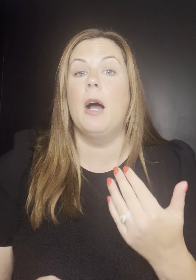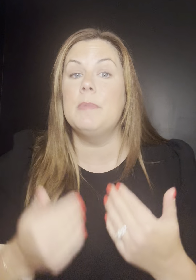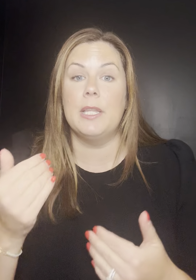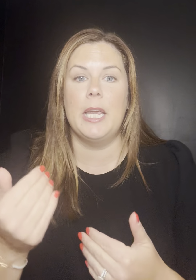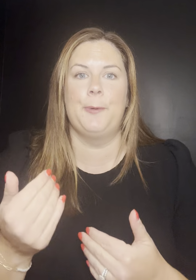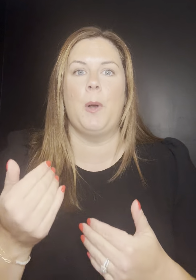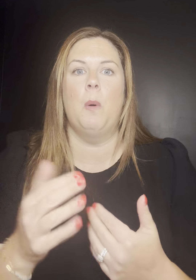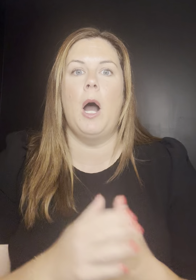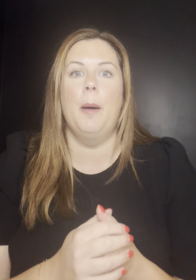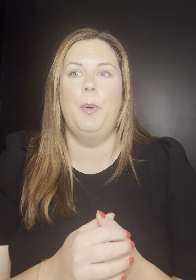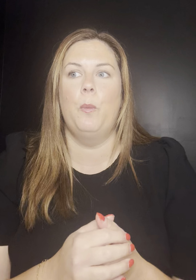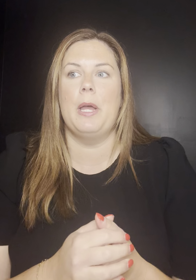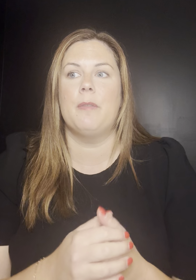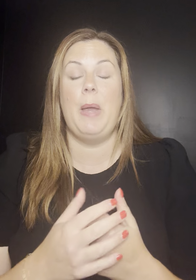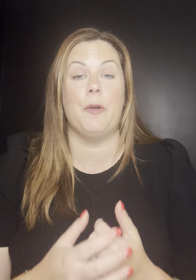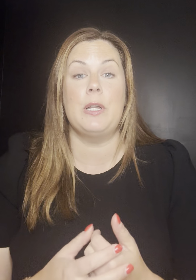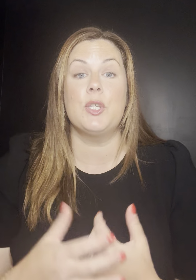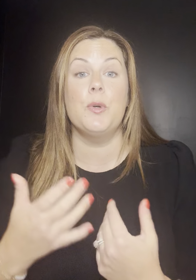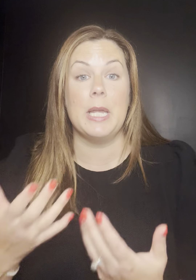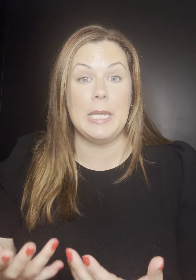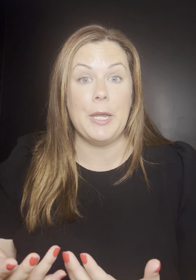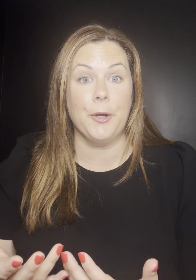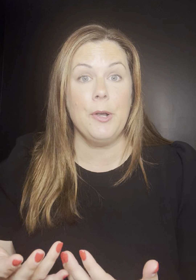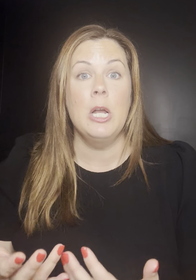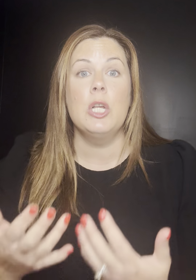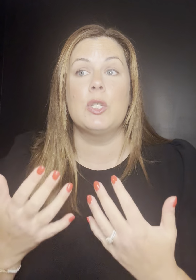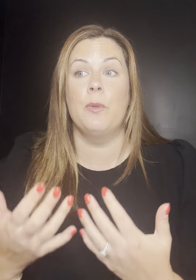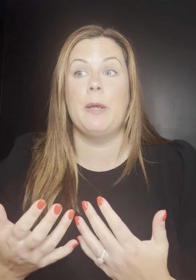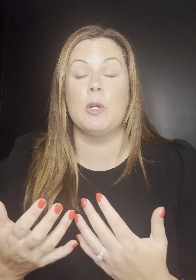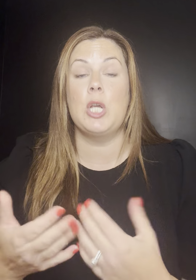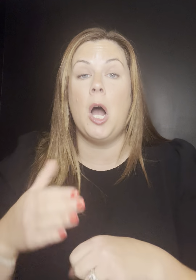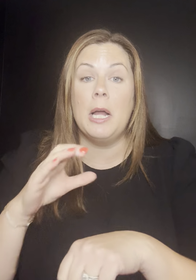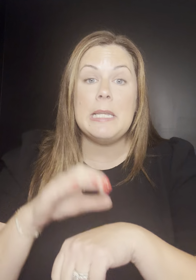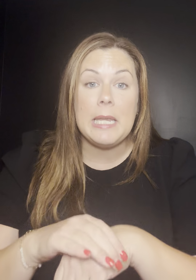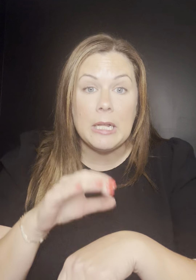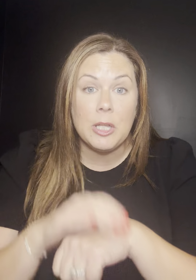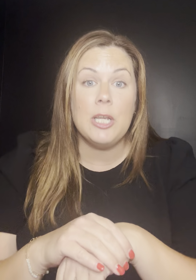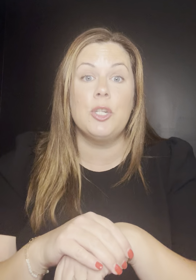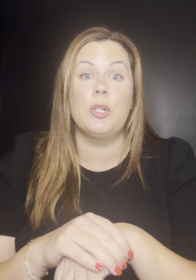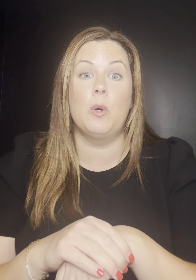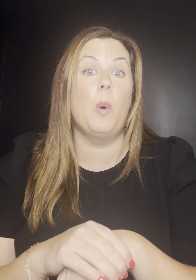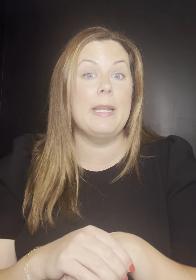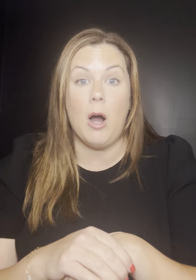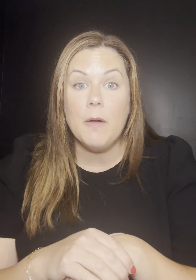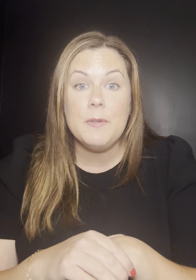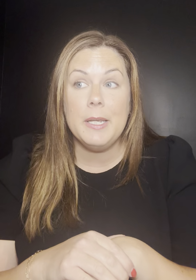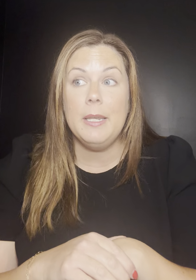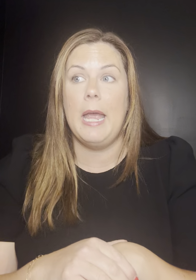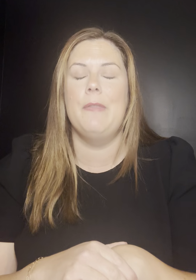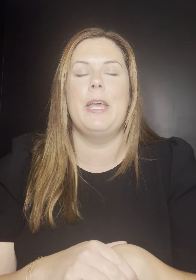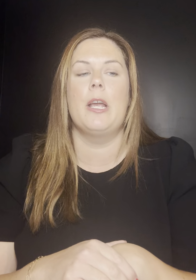Did they grow up with parents who can hear? So they were taught English quite often and they